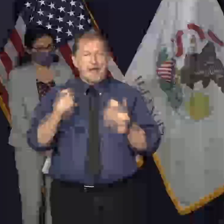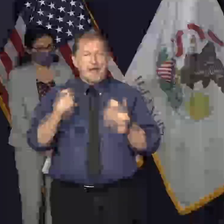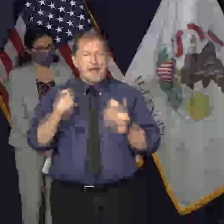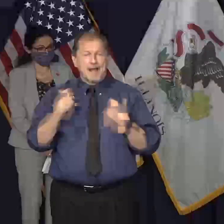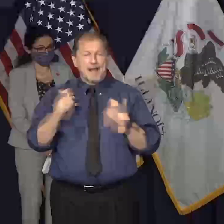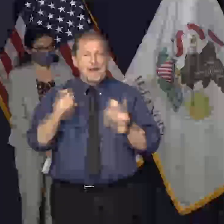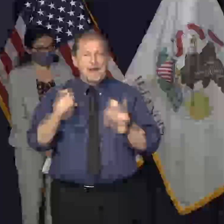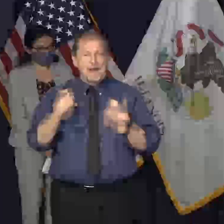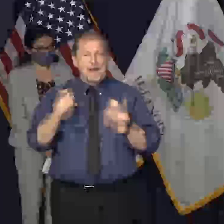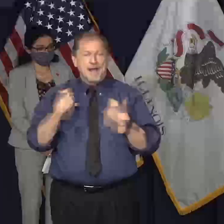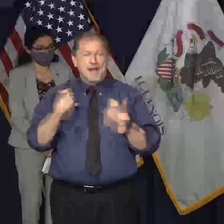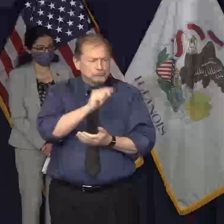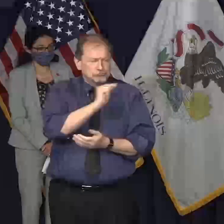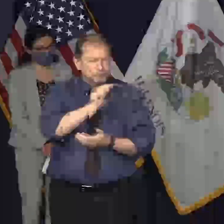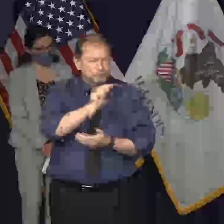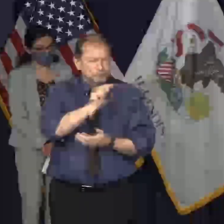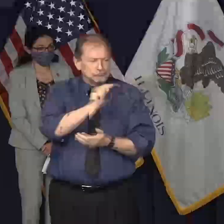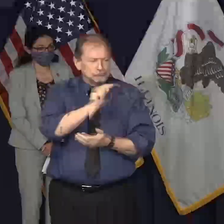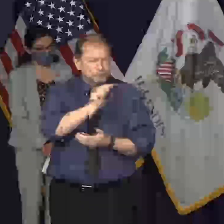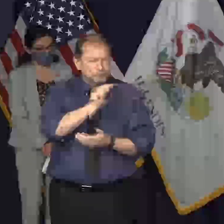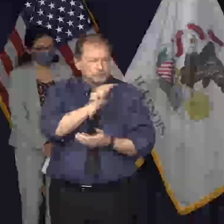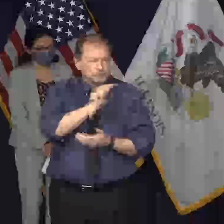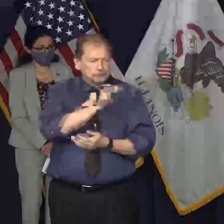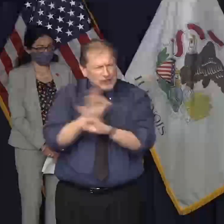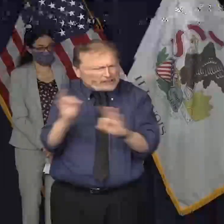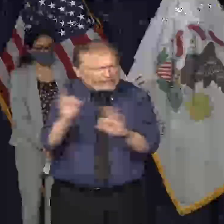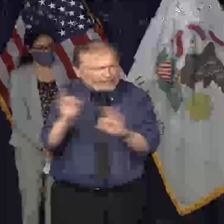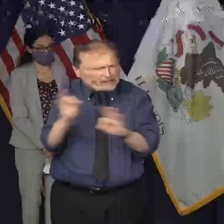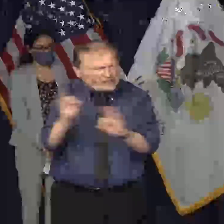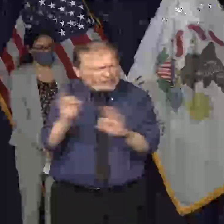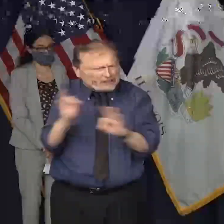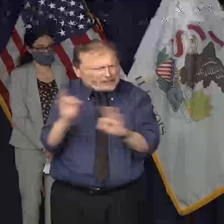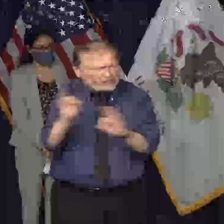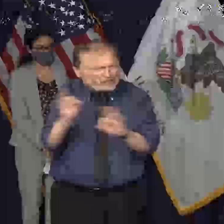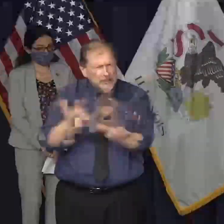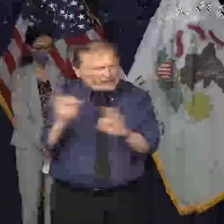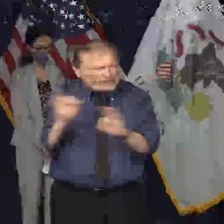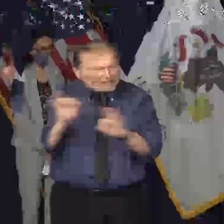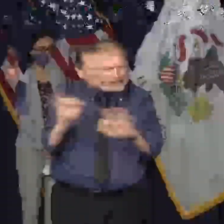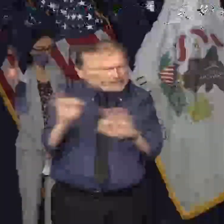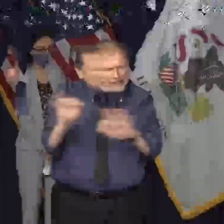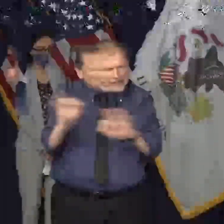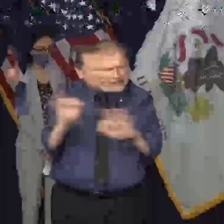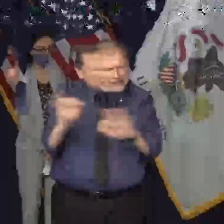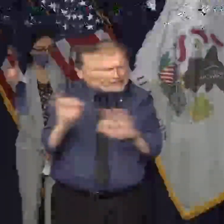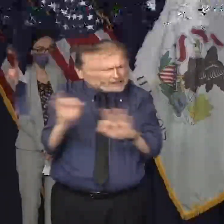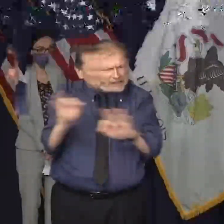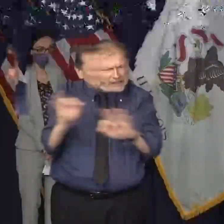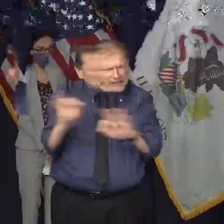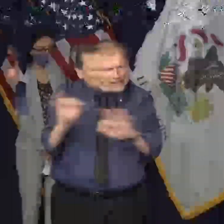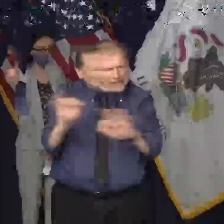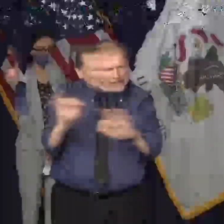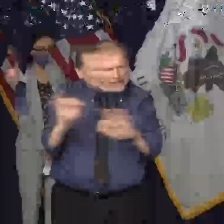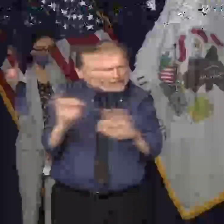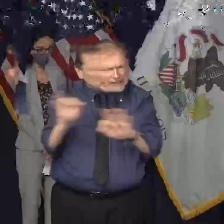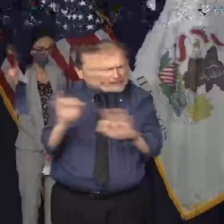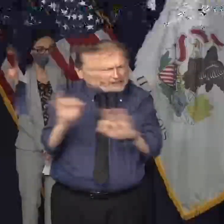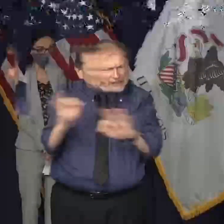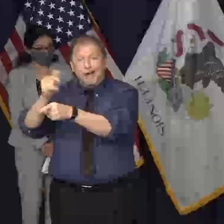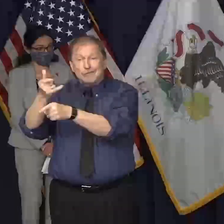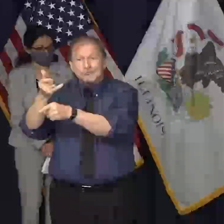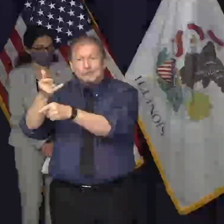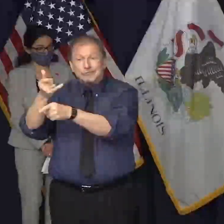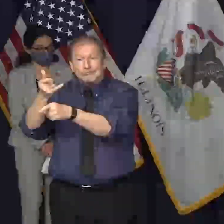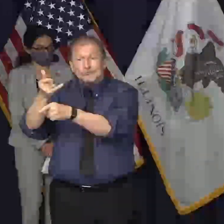of them like the Greater Elgin Family Care Center in Northern Illinois, with clinics in Elgin,